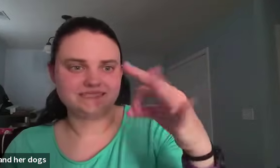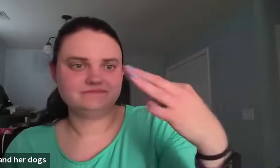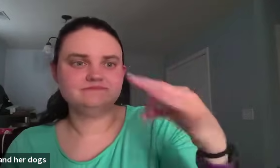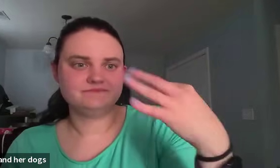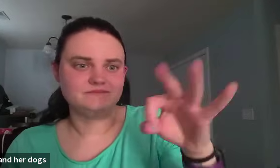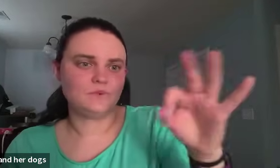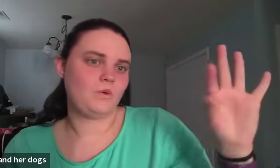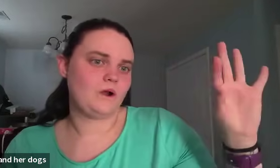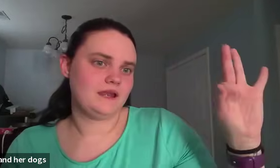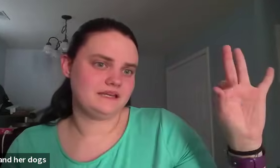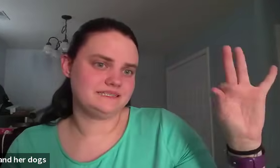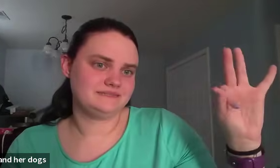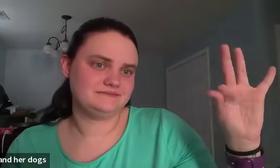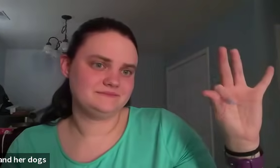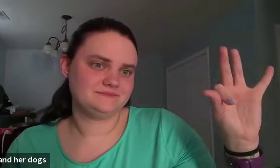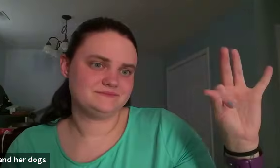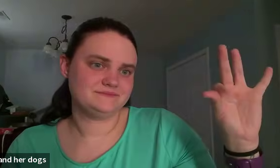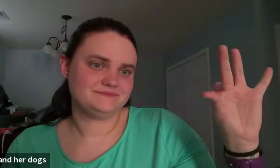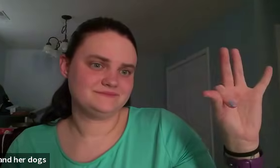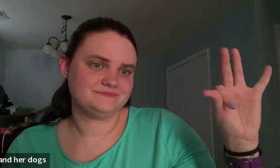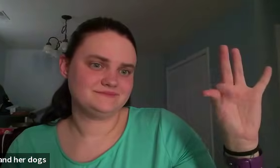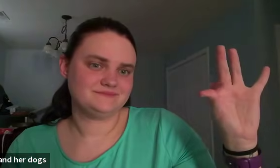19, or 19.